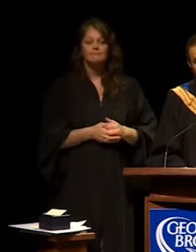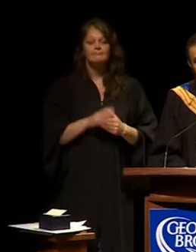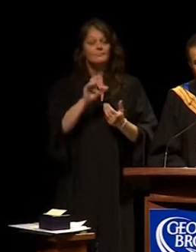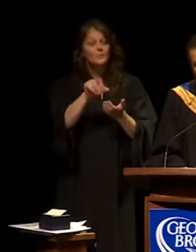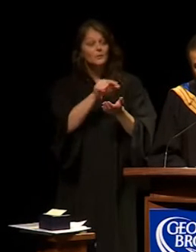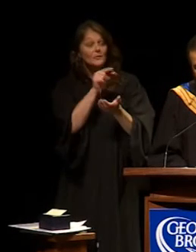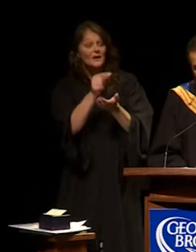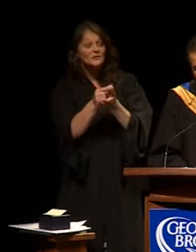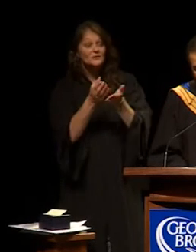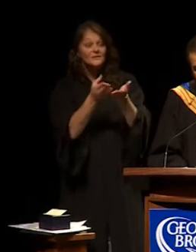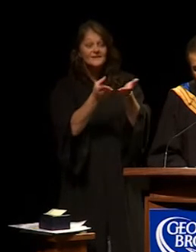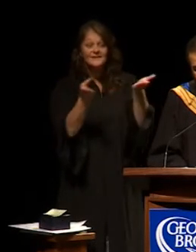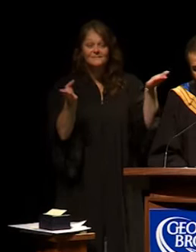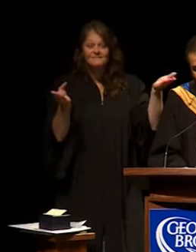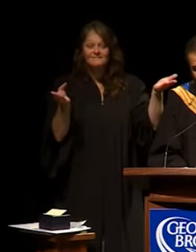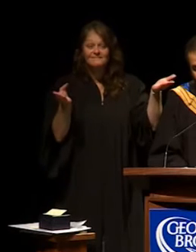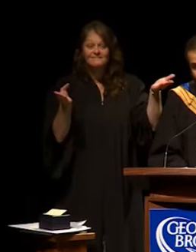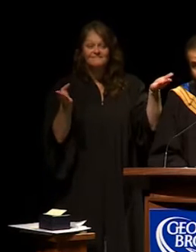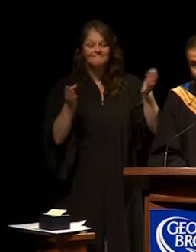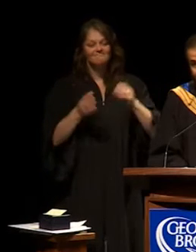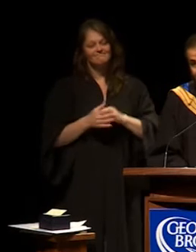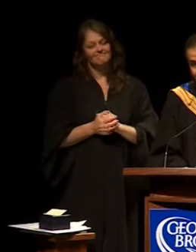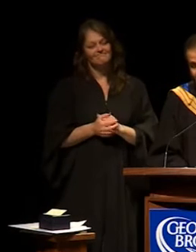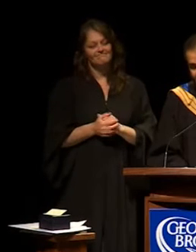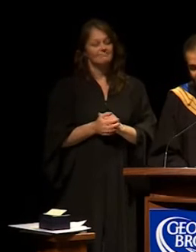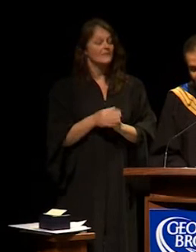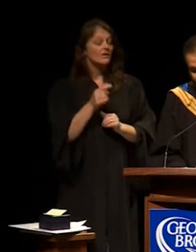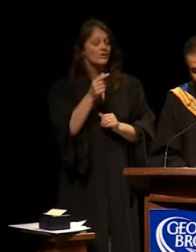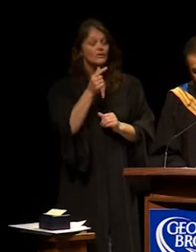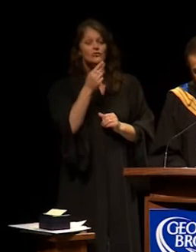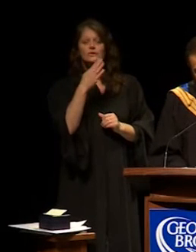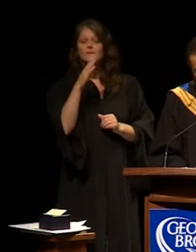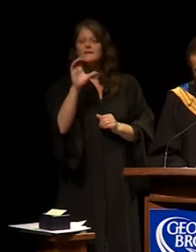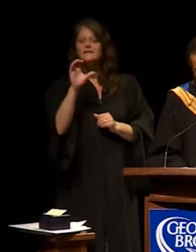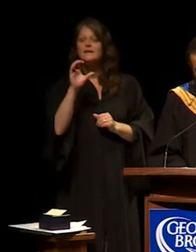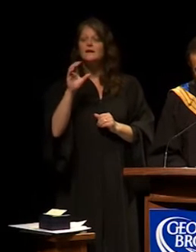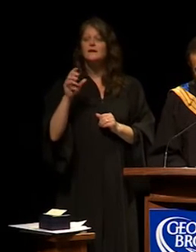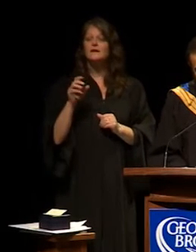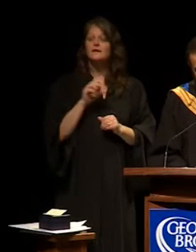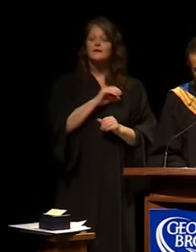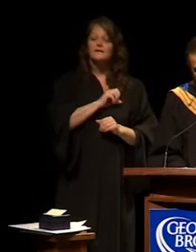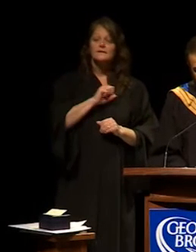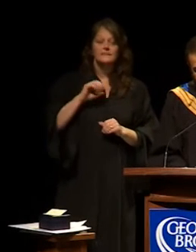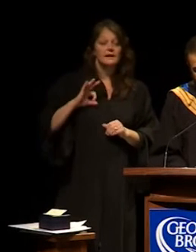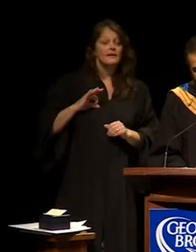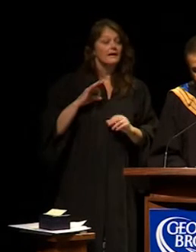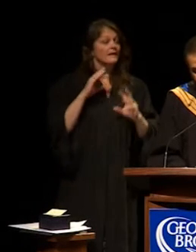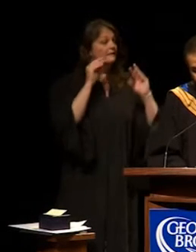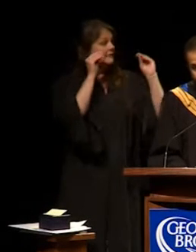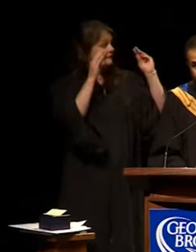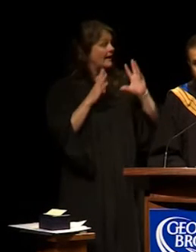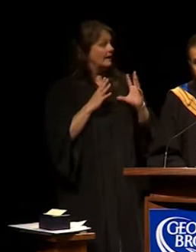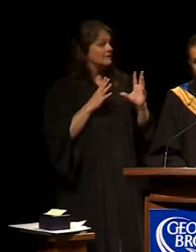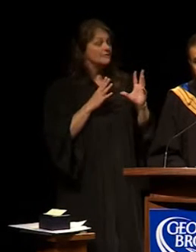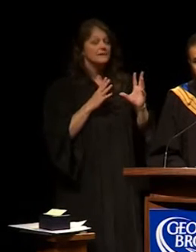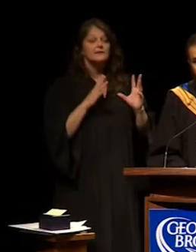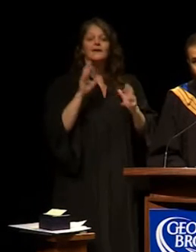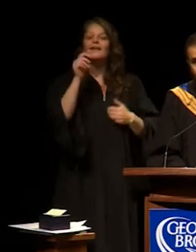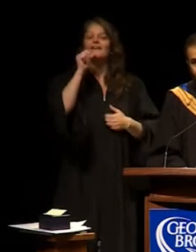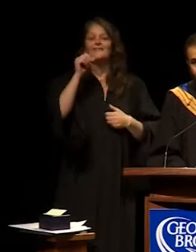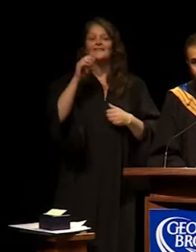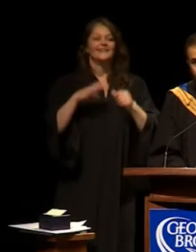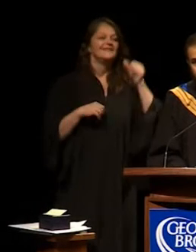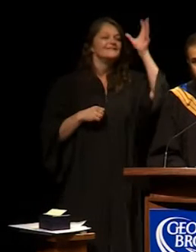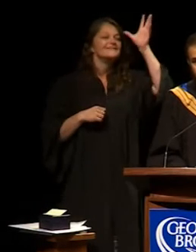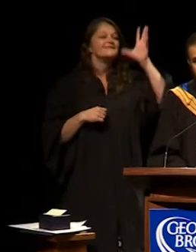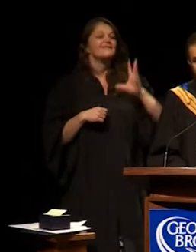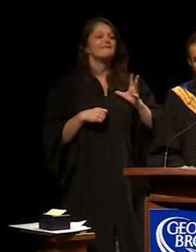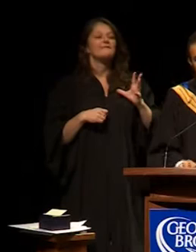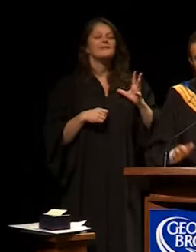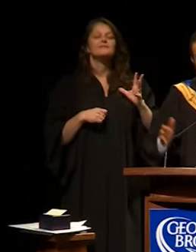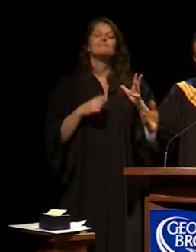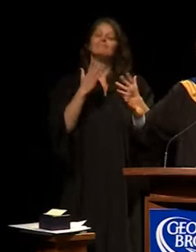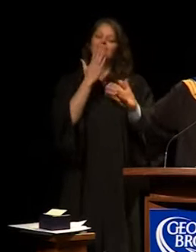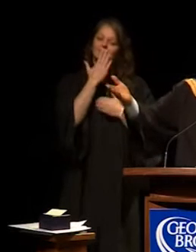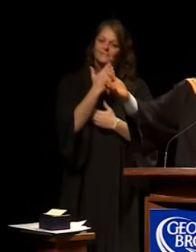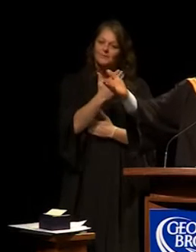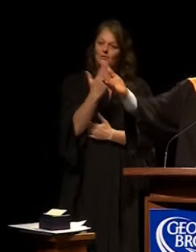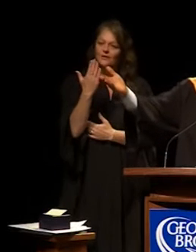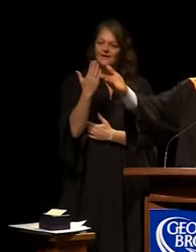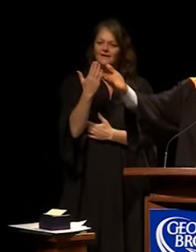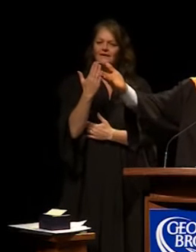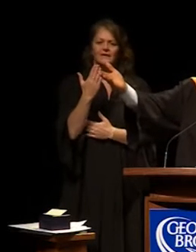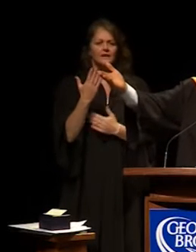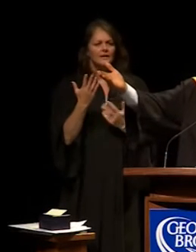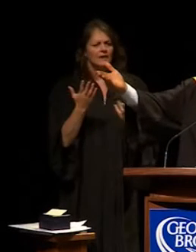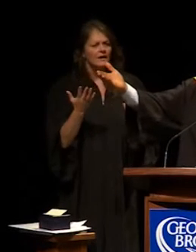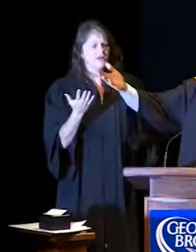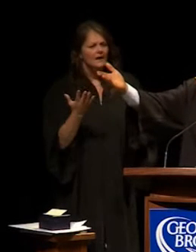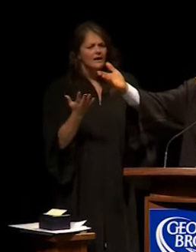graduates, George Brown faculty and staff, ladies and gentlemen, good morning. Come on, guys, this